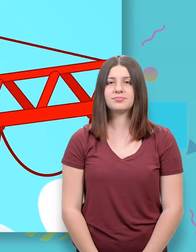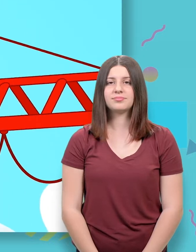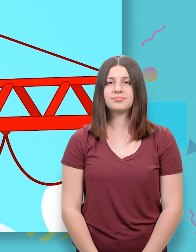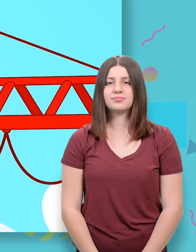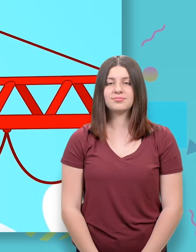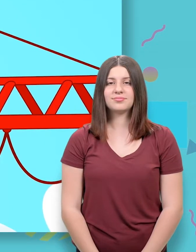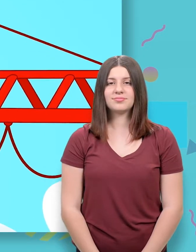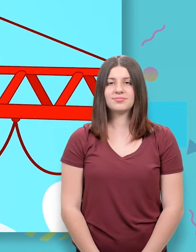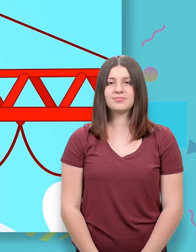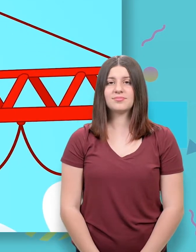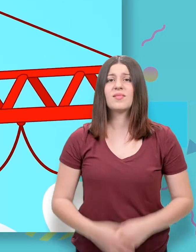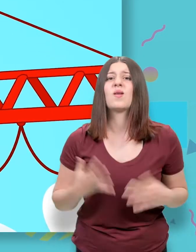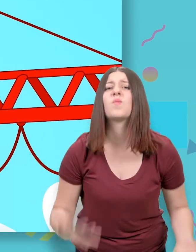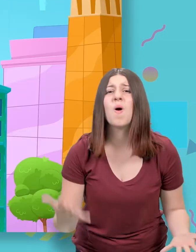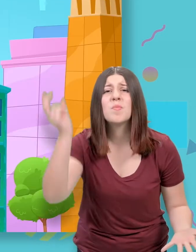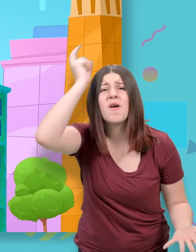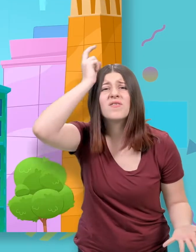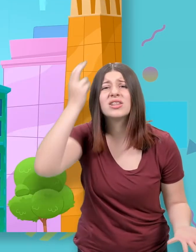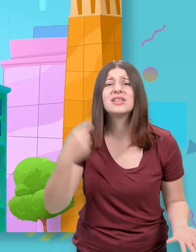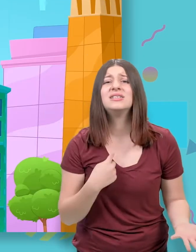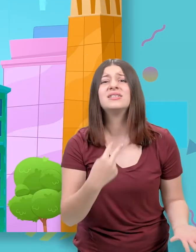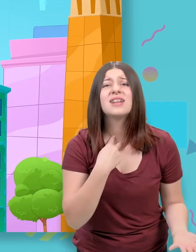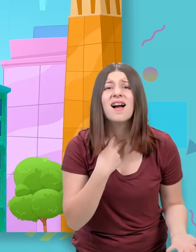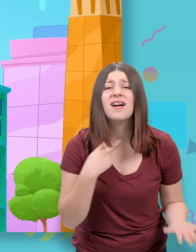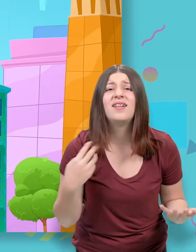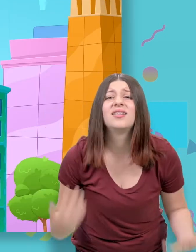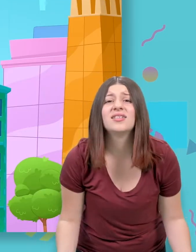Oh, no! Morphle, I'm stuck!